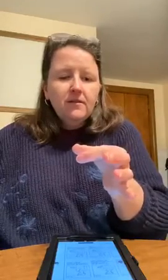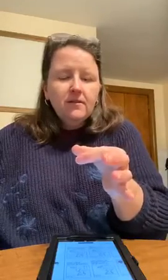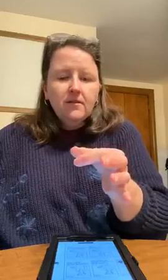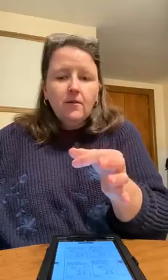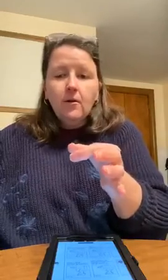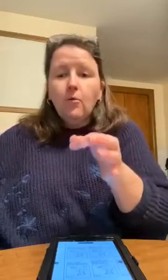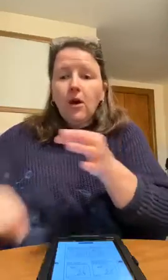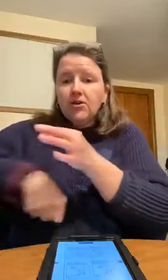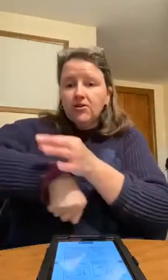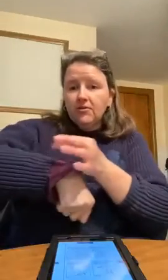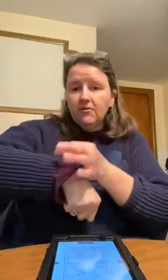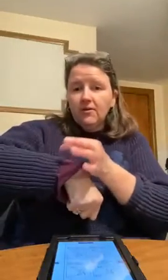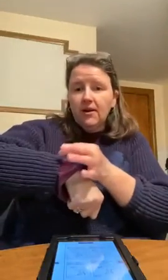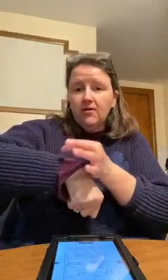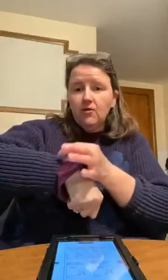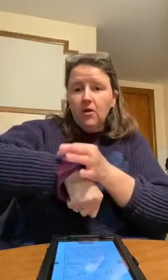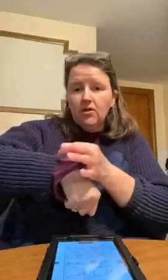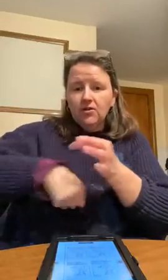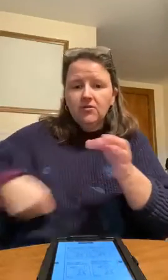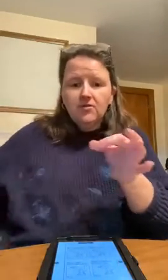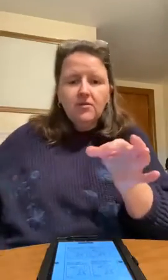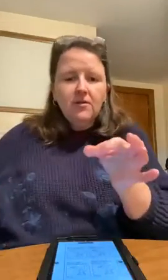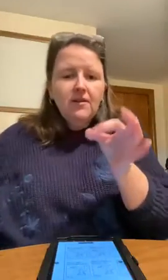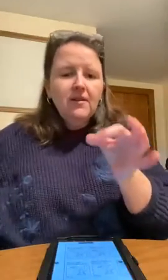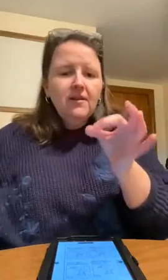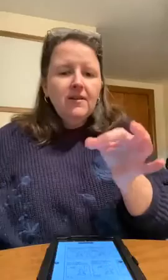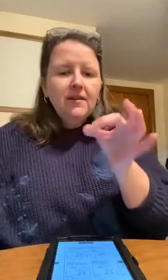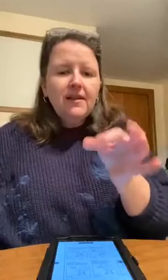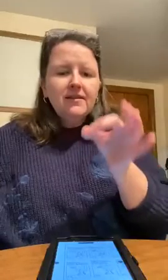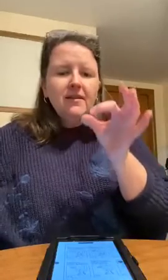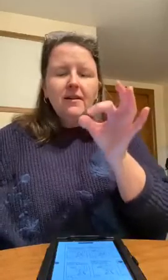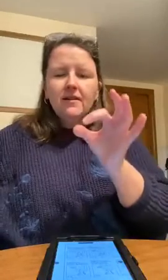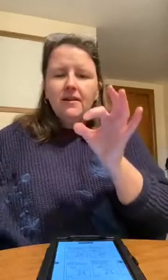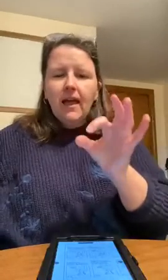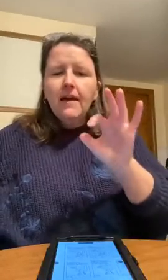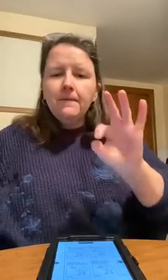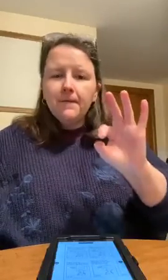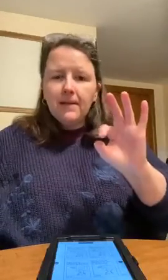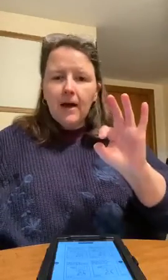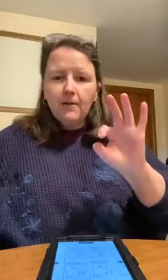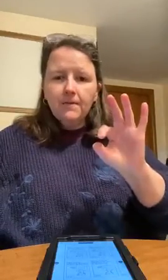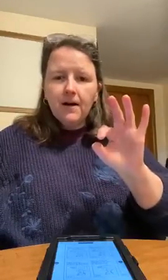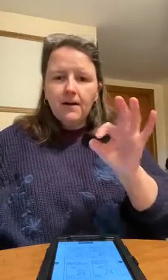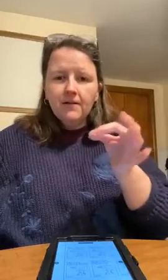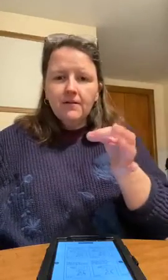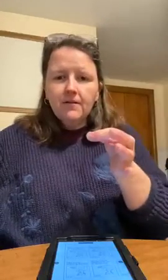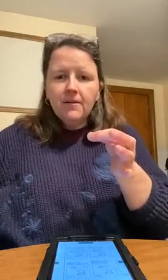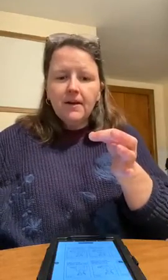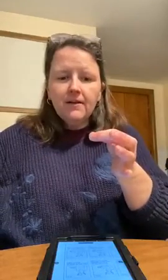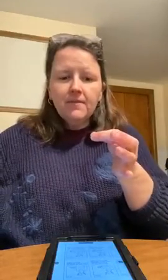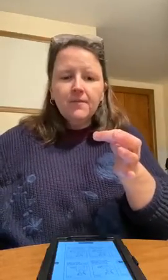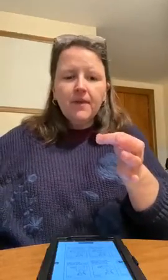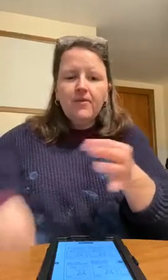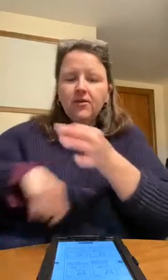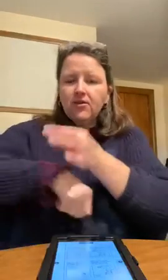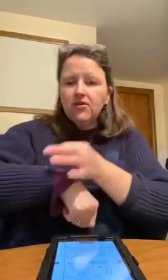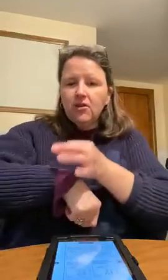or a watch, okay, your watch. That's the F clarifier, okay, and you can show how it